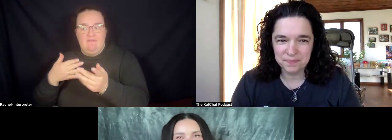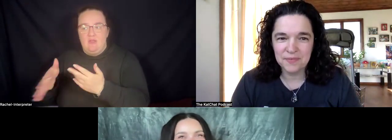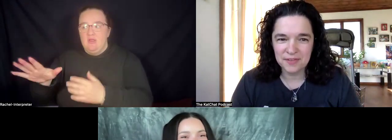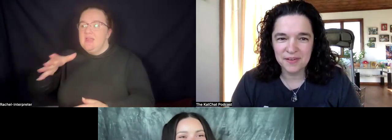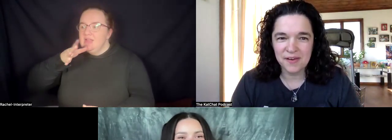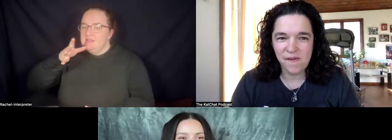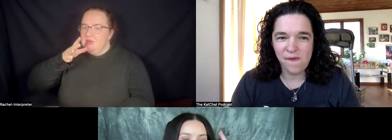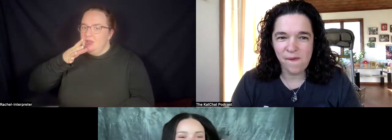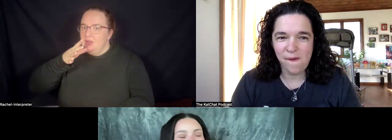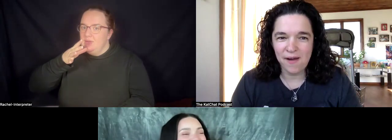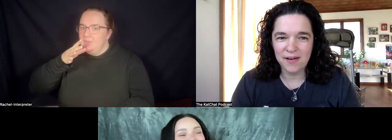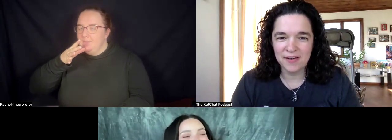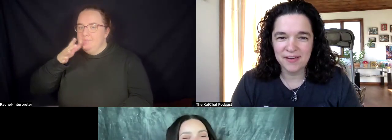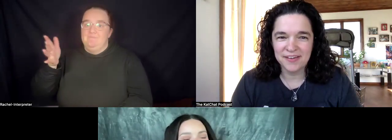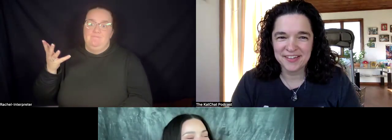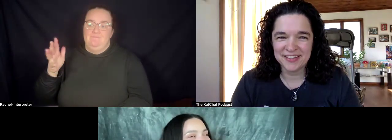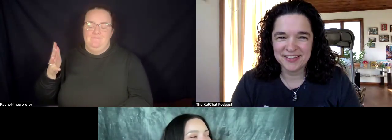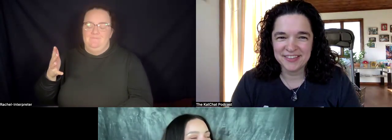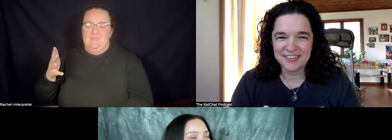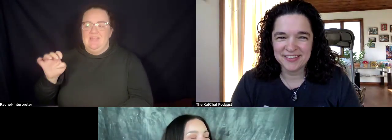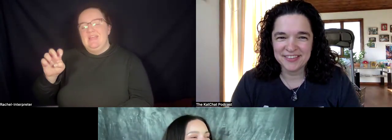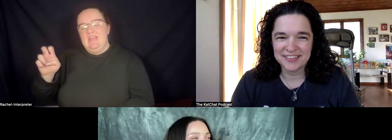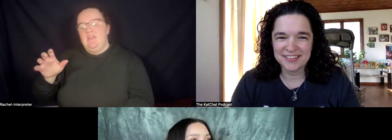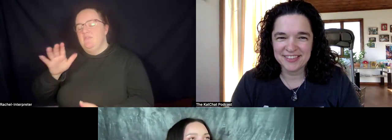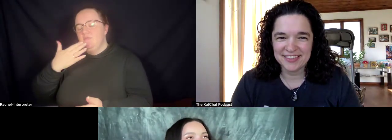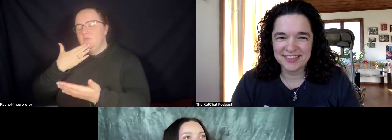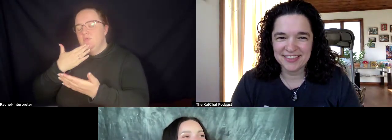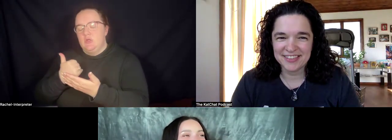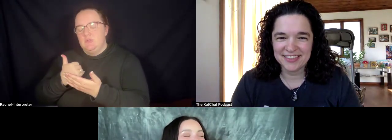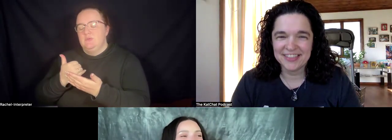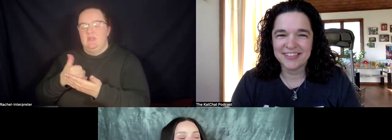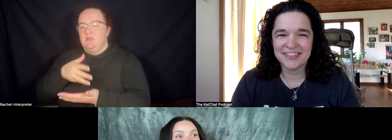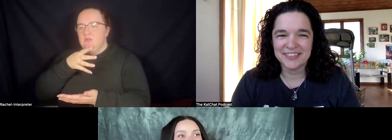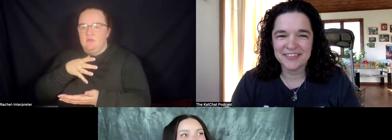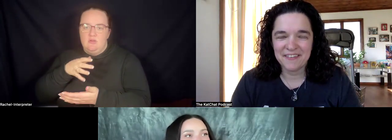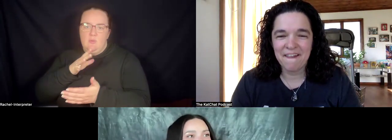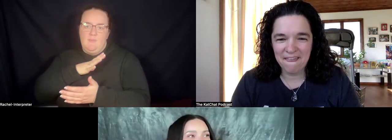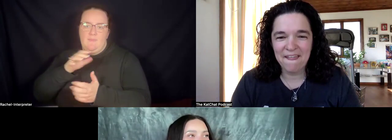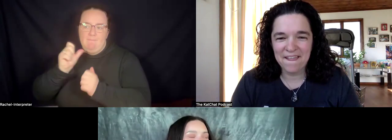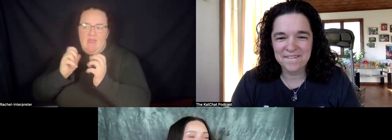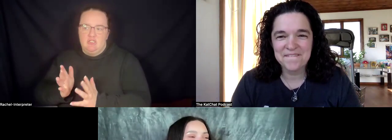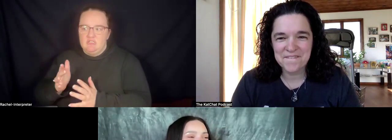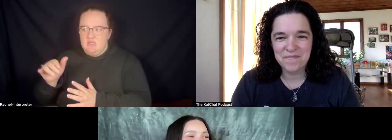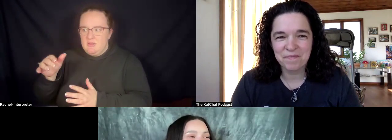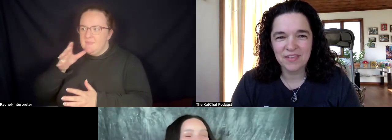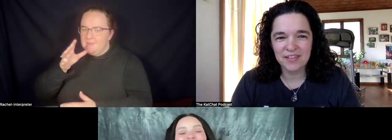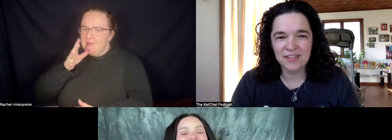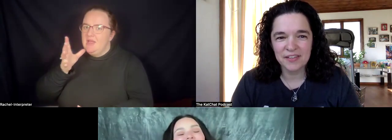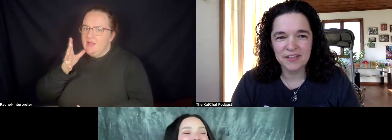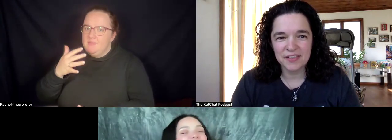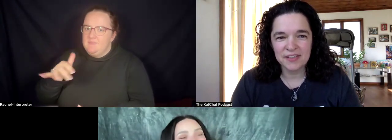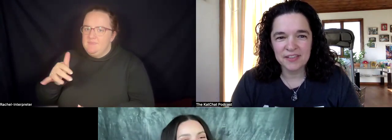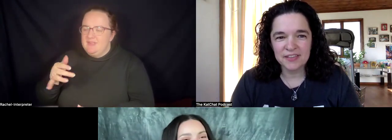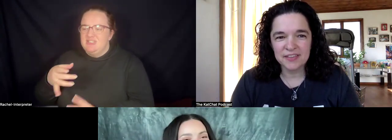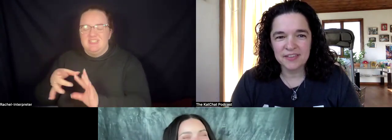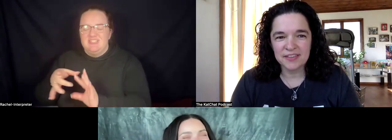keeps, you know, Eve was so lovely. Eve Crawford was great. Of playing these moments where, she just says